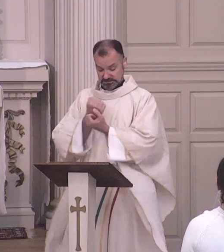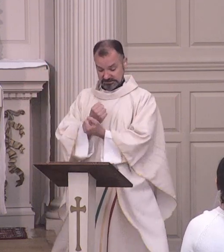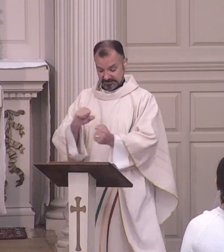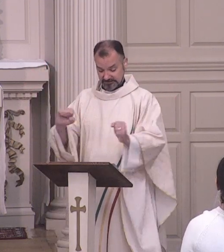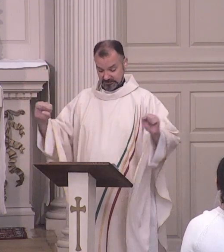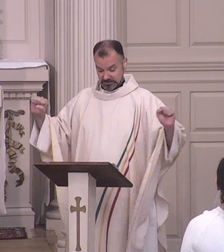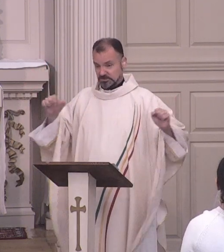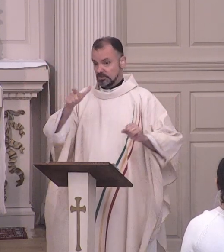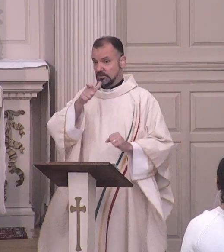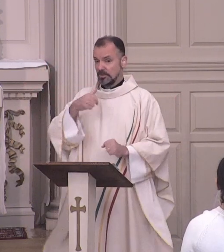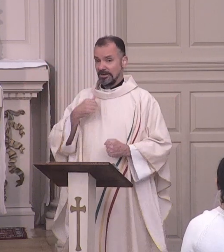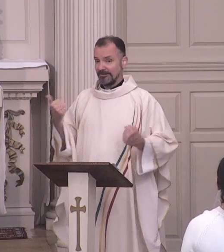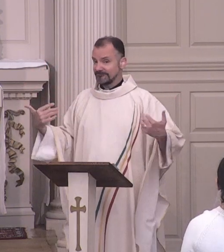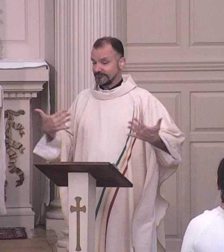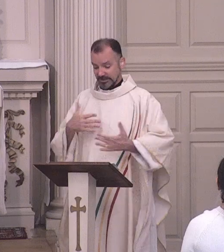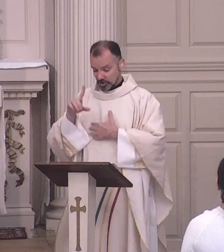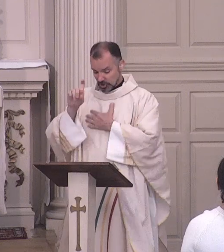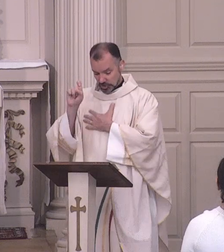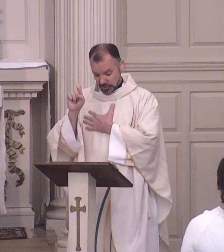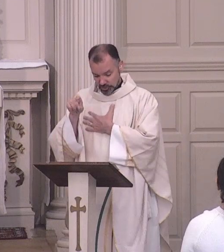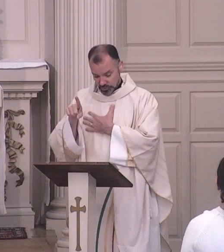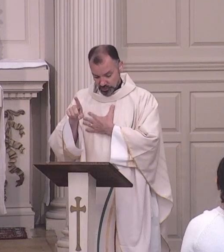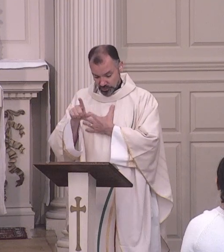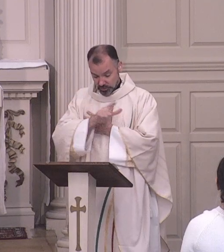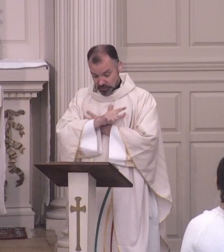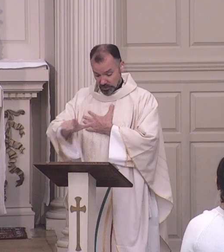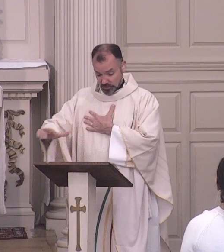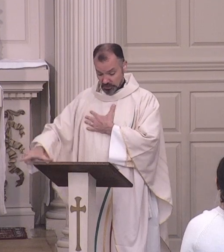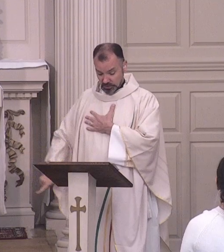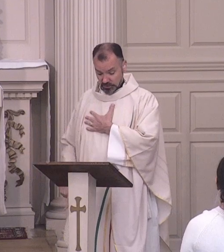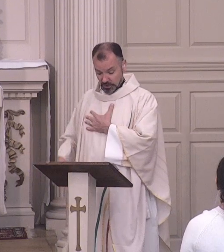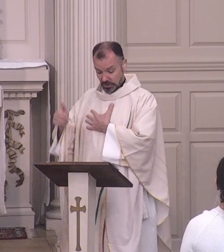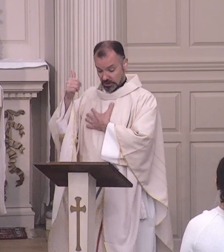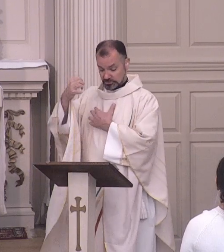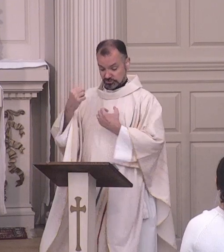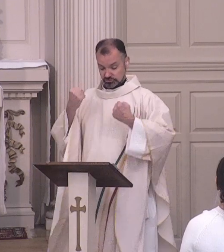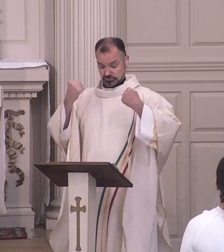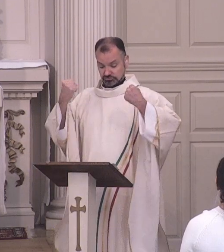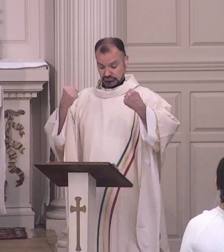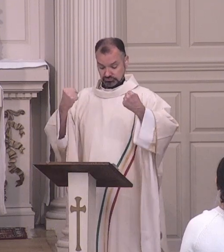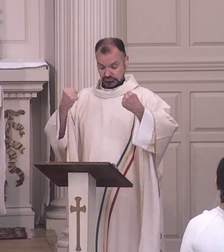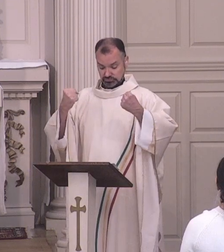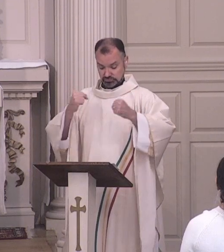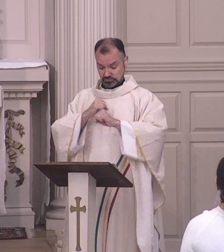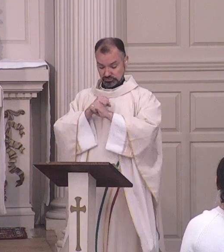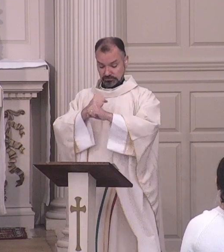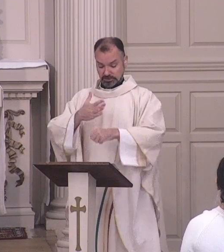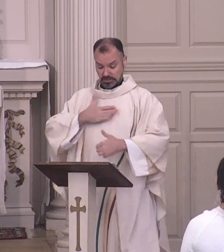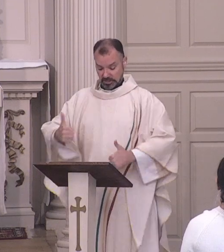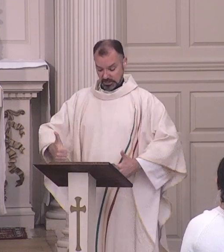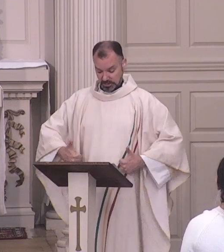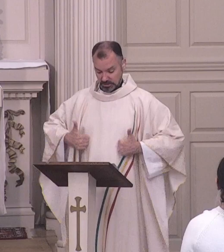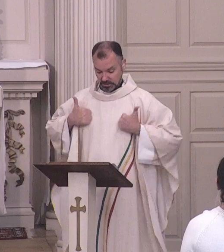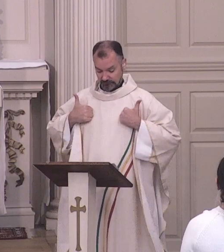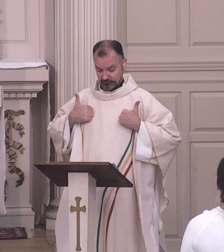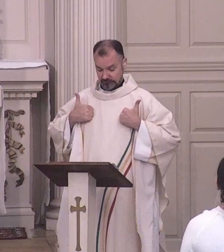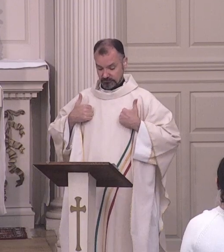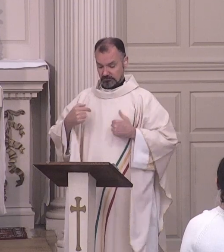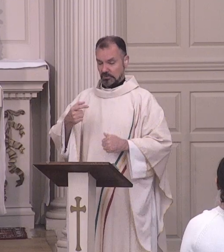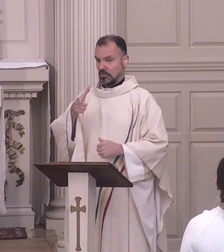The Lord is my light and my salvation. Whom shall I fear? The Lord is the stronghold of my